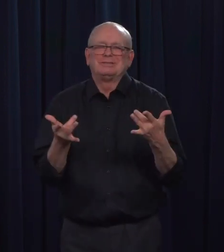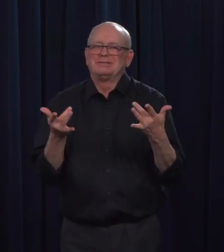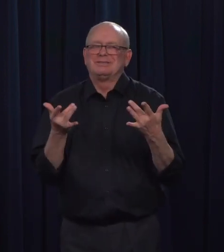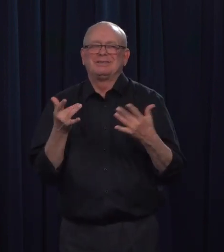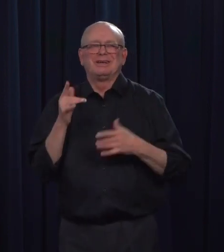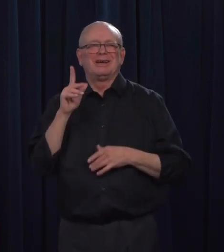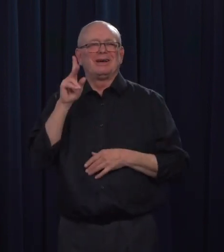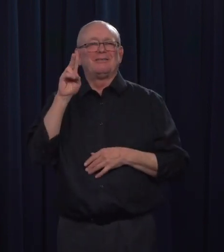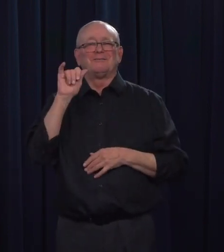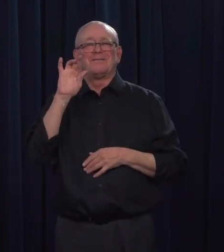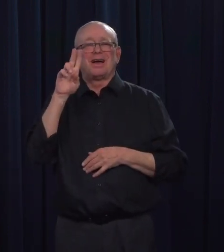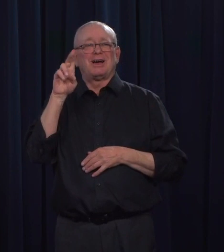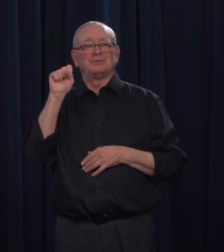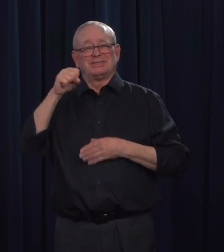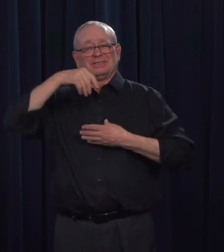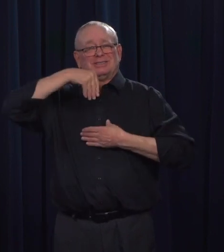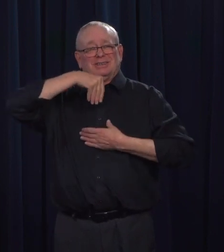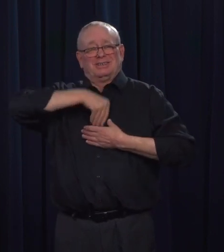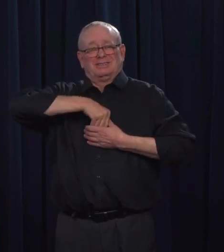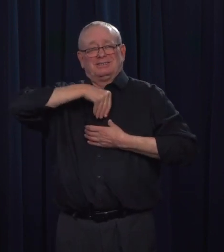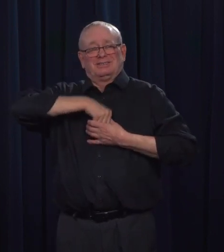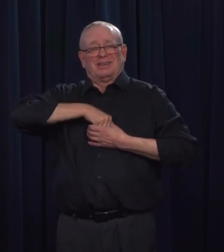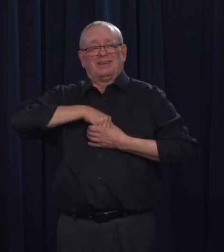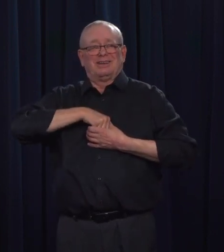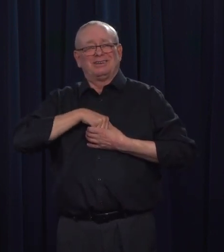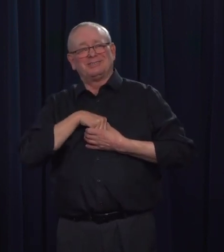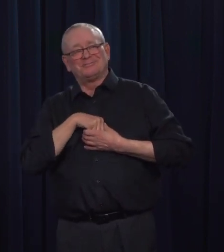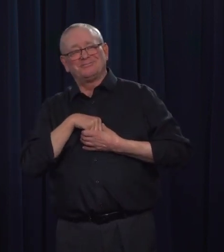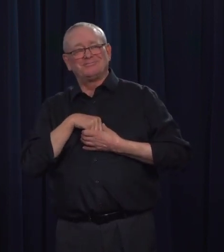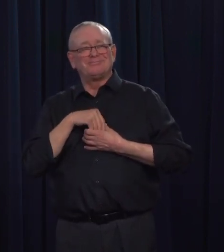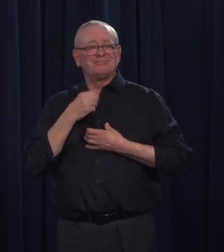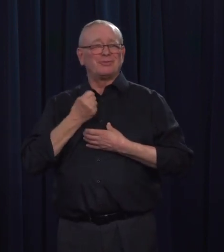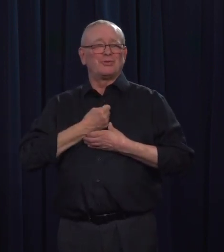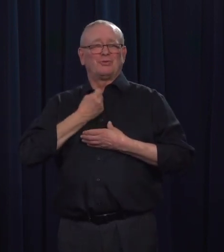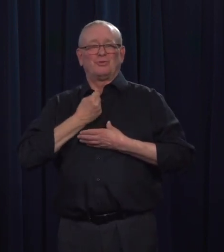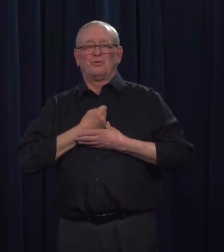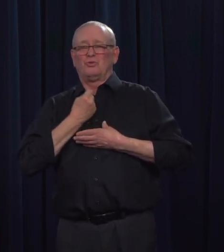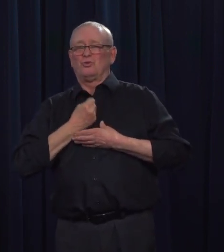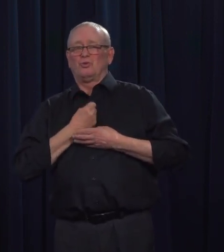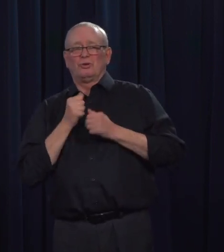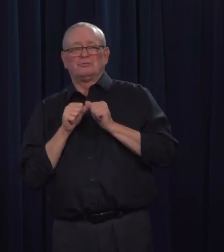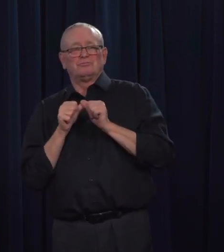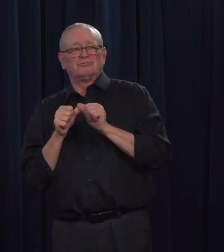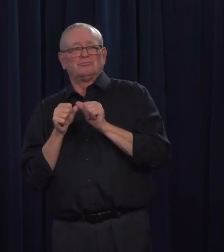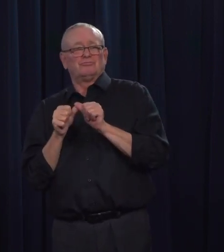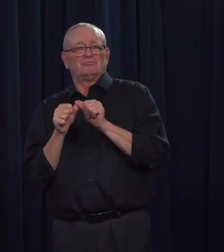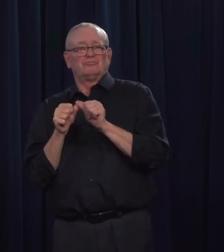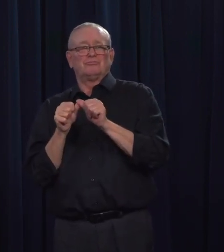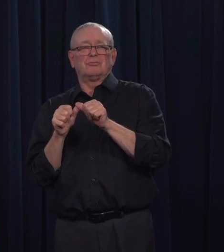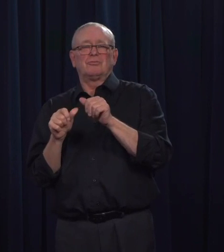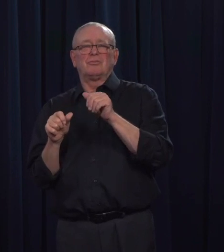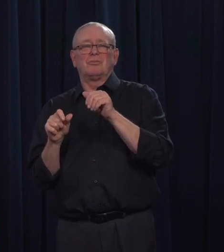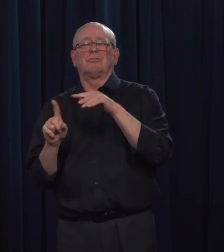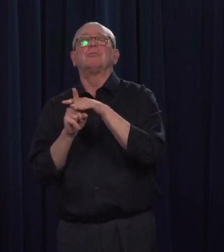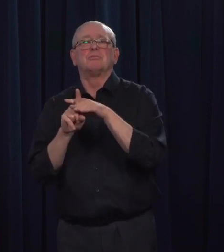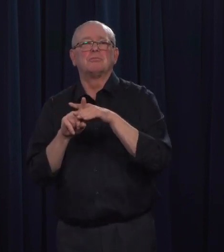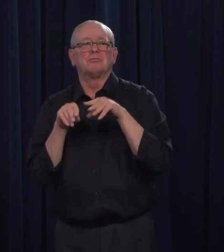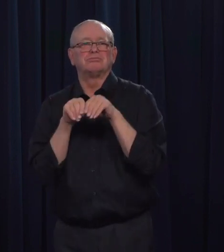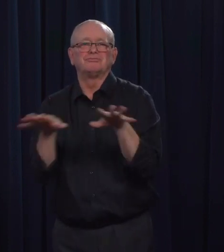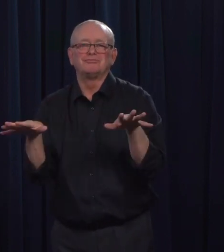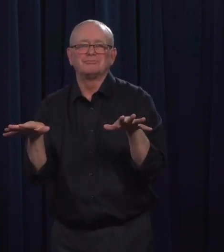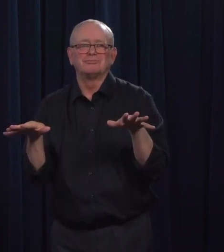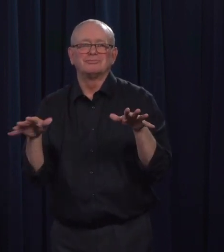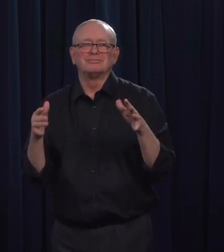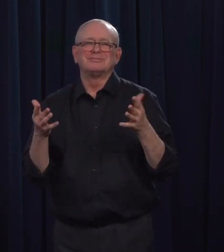before we are able to tell if all of the people who were exposed at the beginning of this outbreak